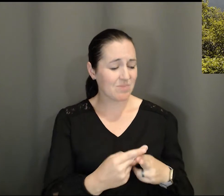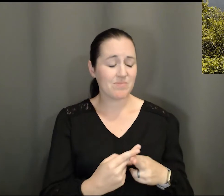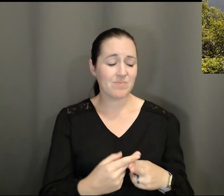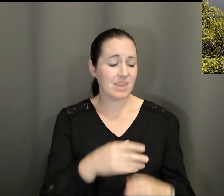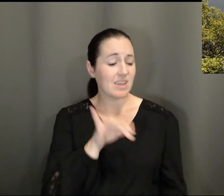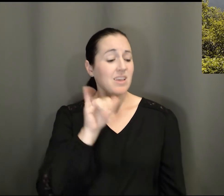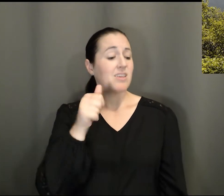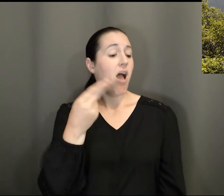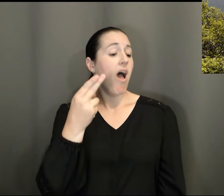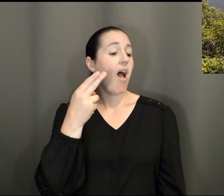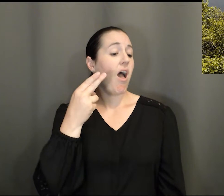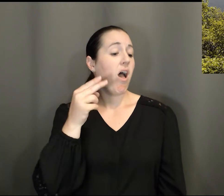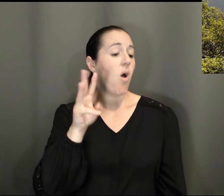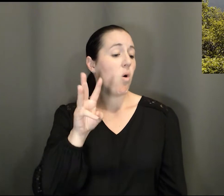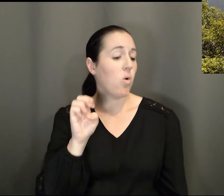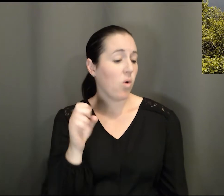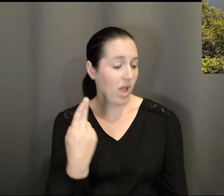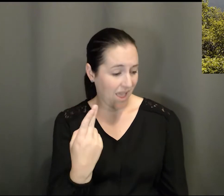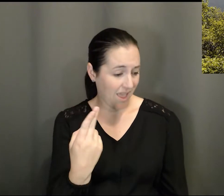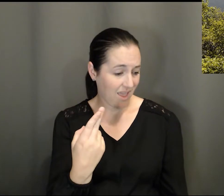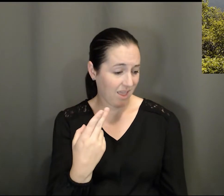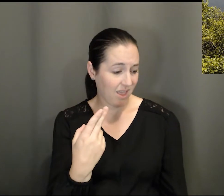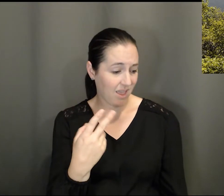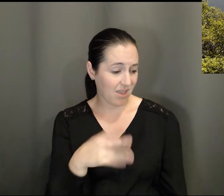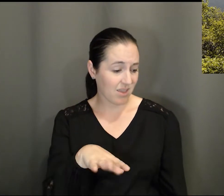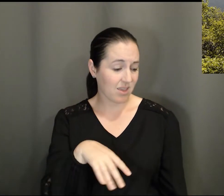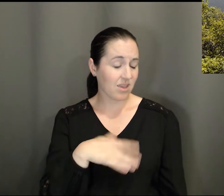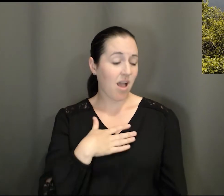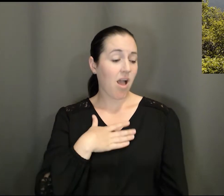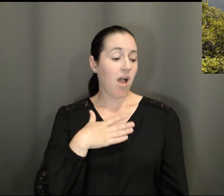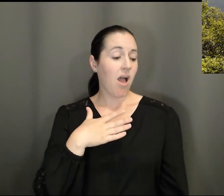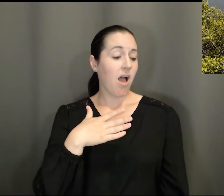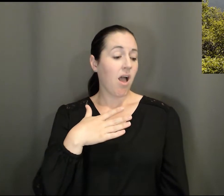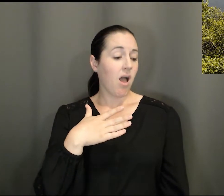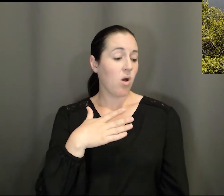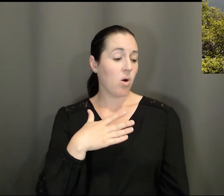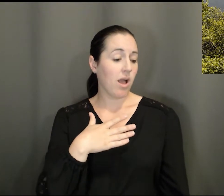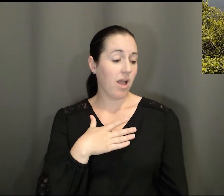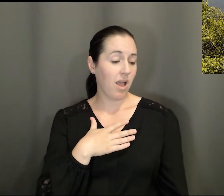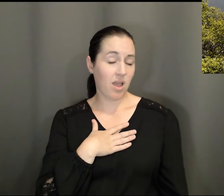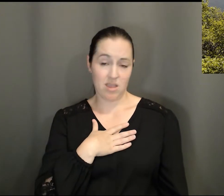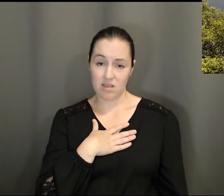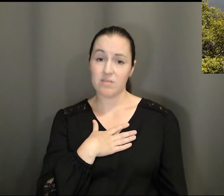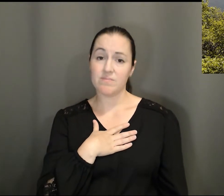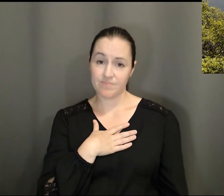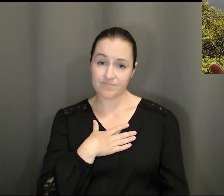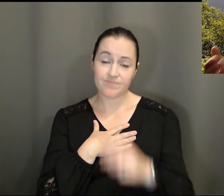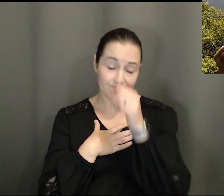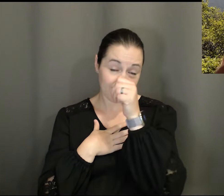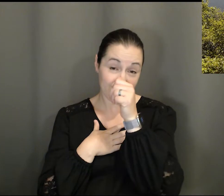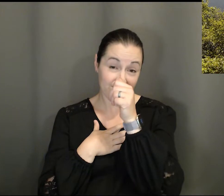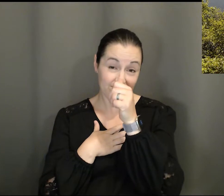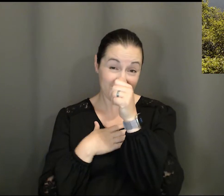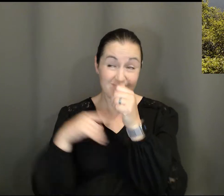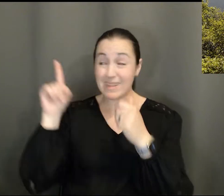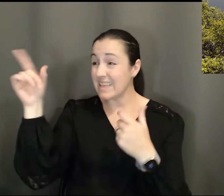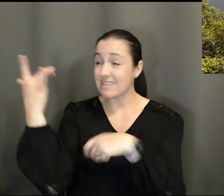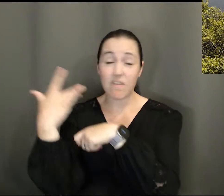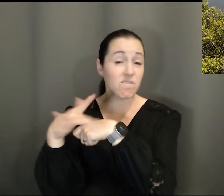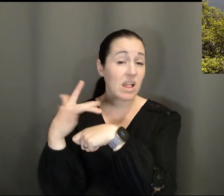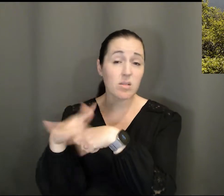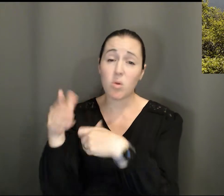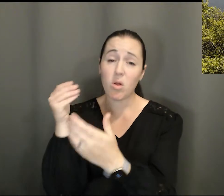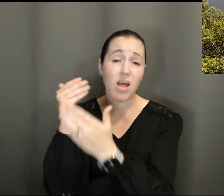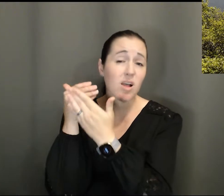Yahweh. You're breathing him in and you're breathing him out. He's as available and as close as the air that is inside and